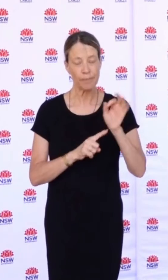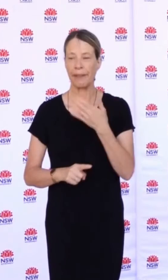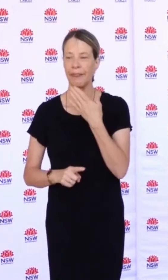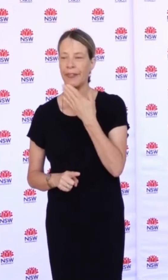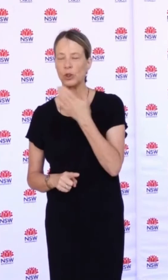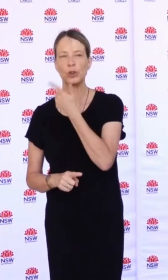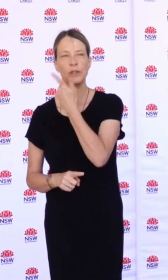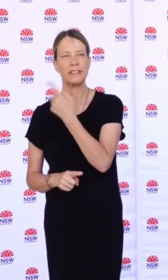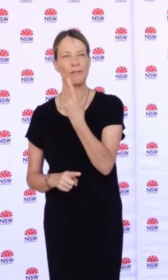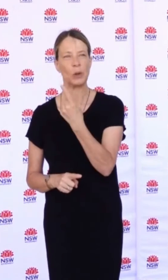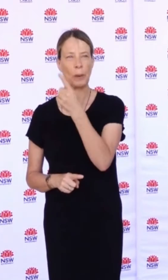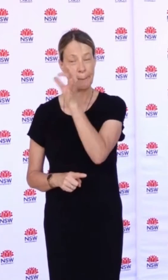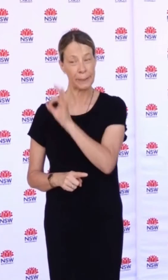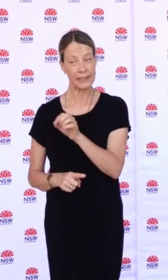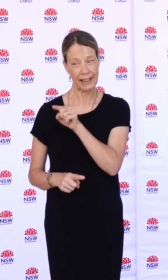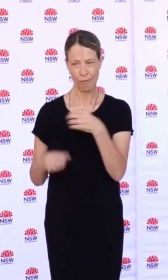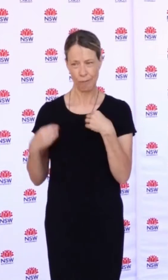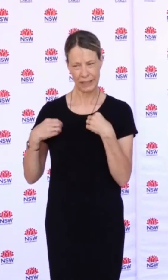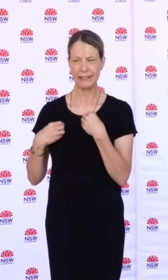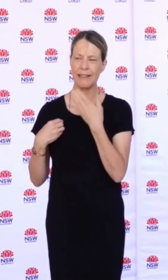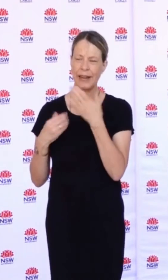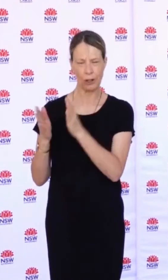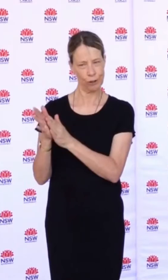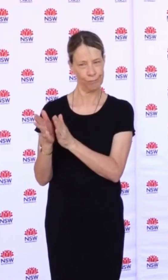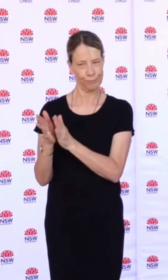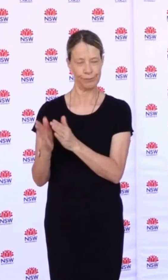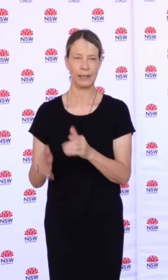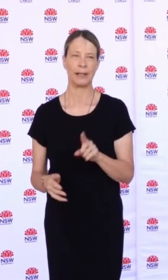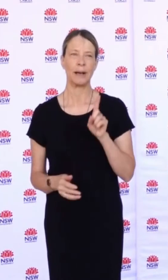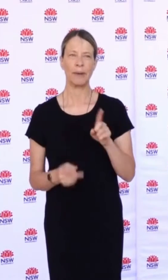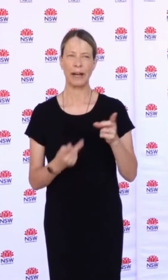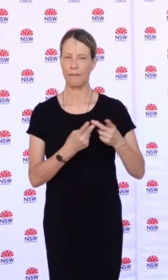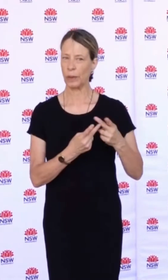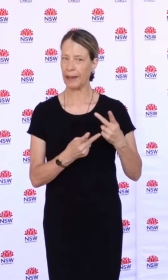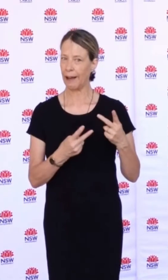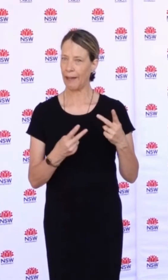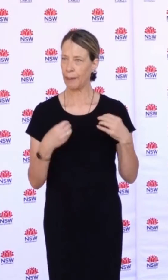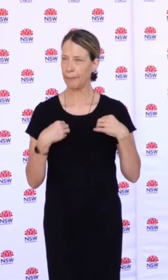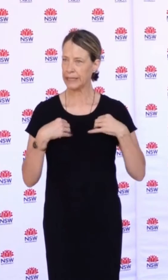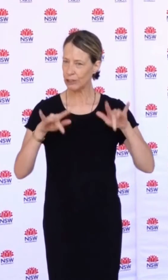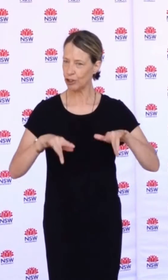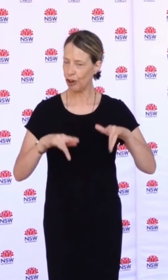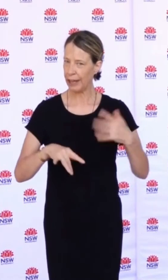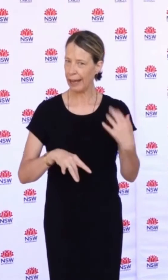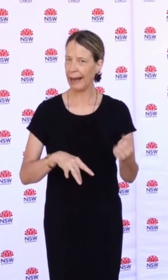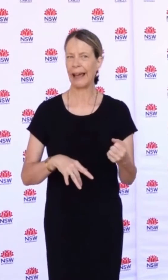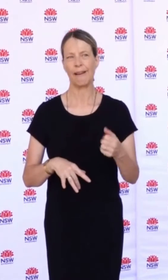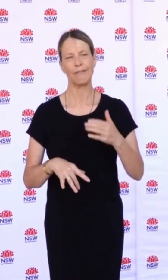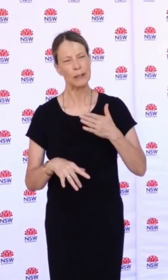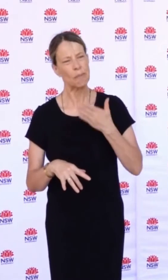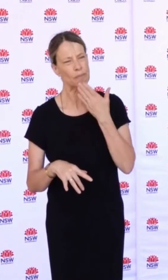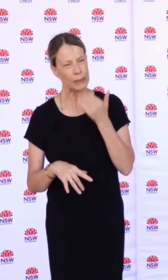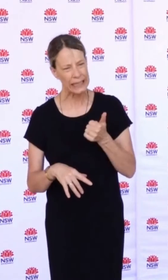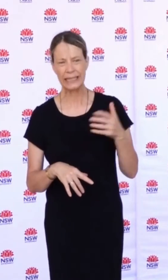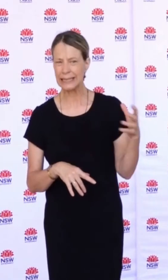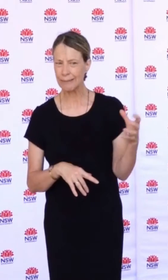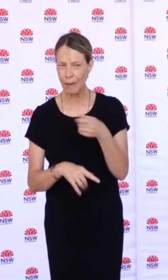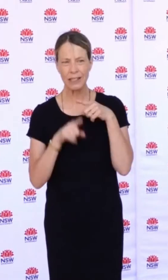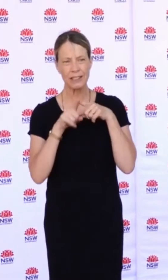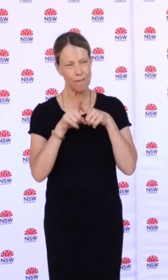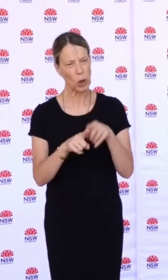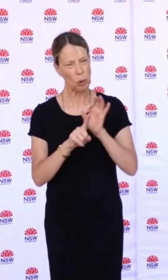businesses that are part of the 71%, and for the ones that are not, you have to lift your game. We are still in this pandemic. You have to lift